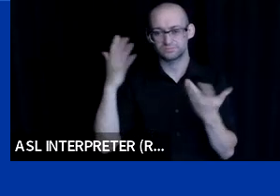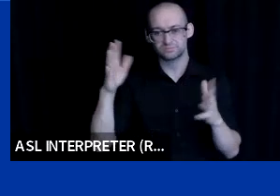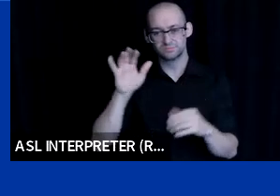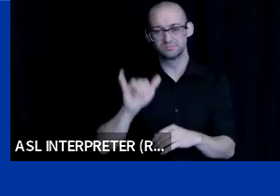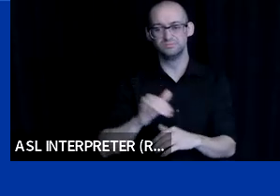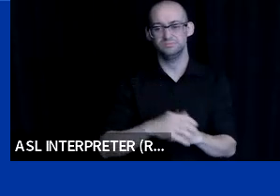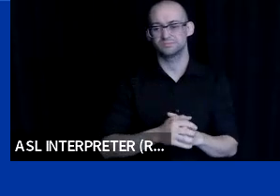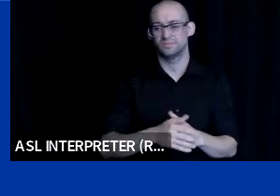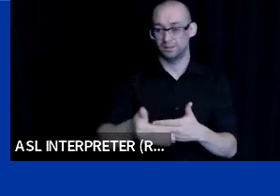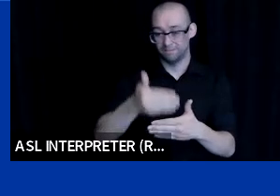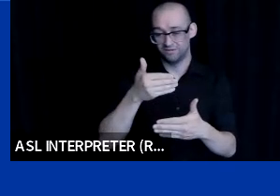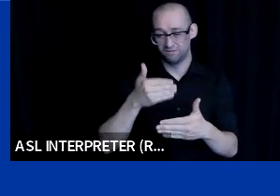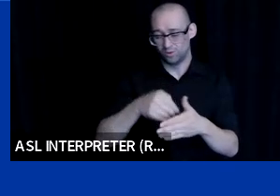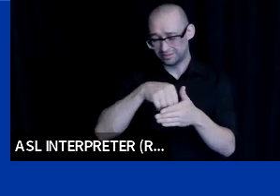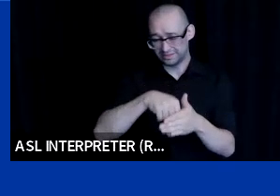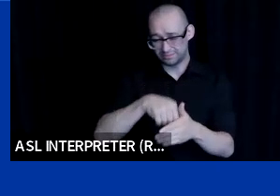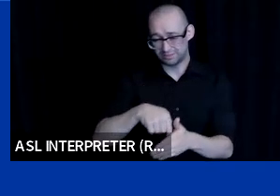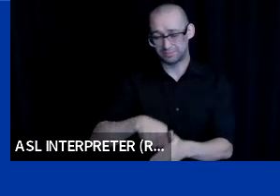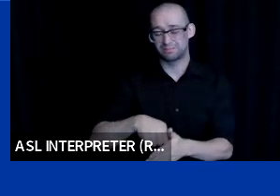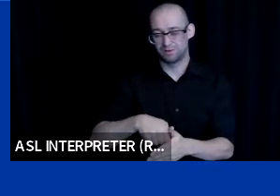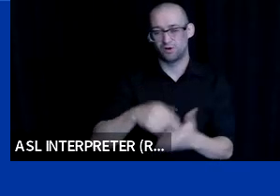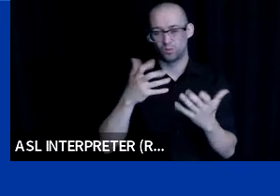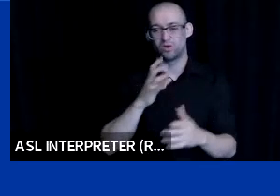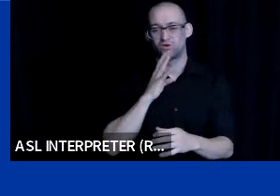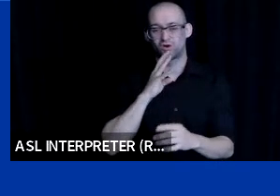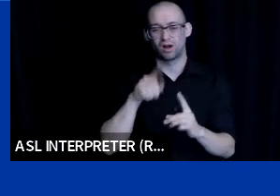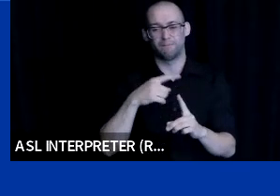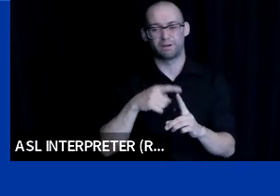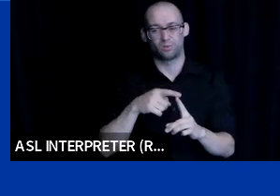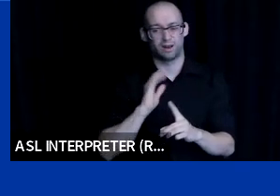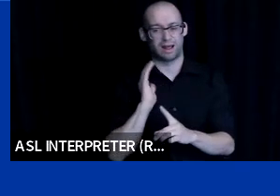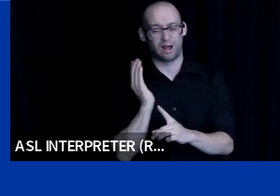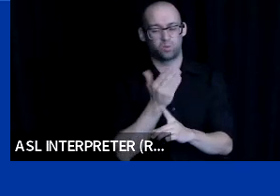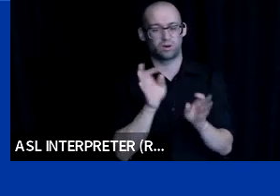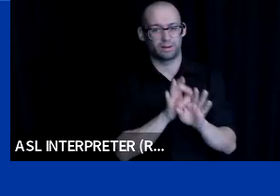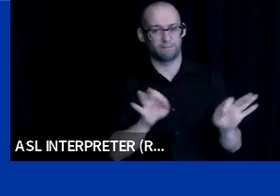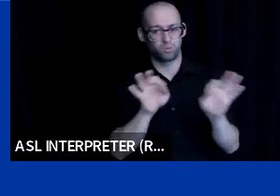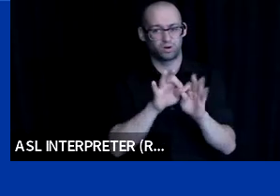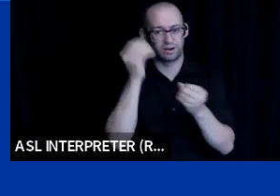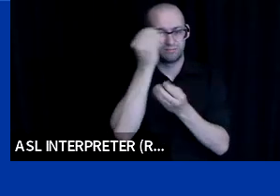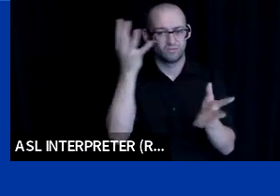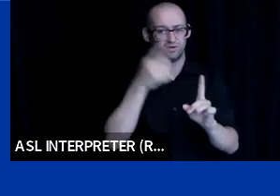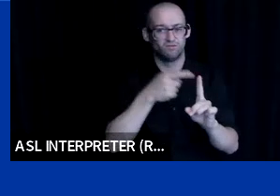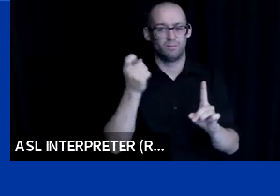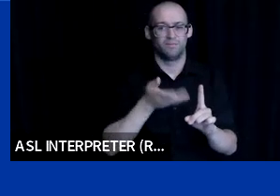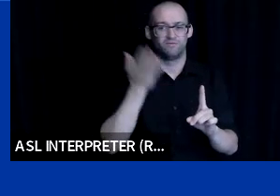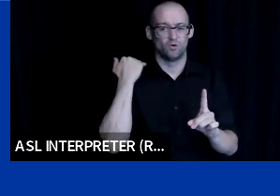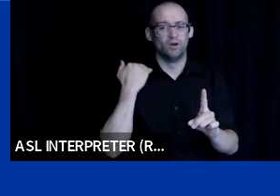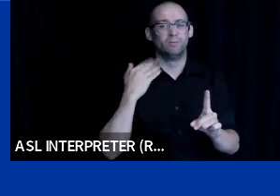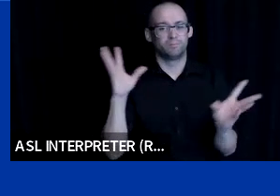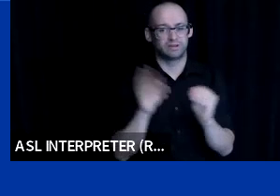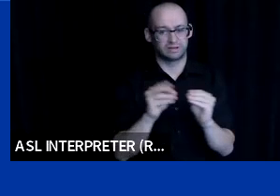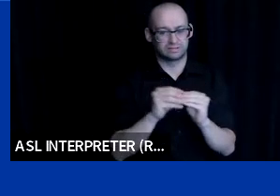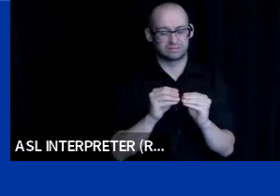we get too far into things, let's go ahead and talk a little bit about our takeaways from the previous meetings. Next slide,